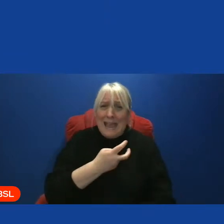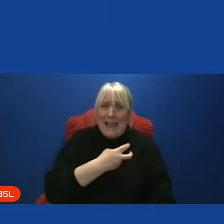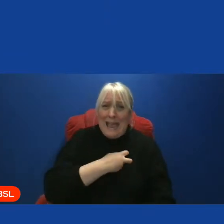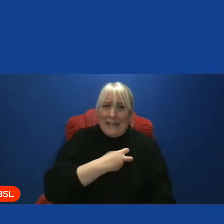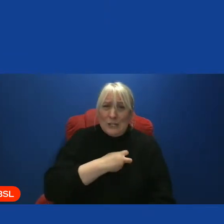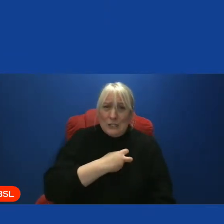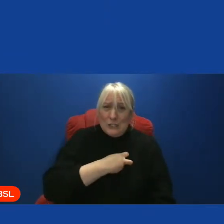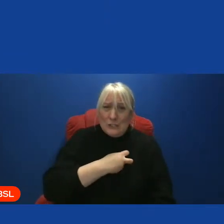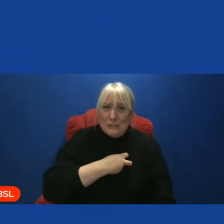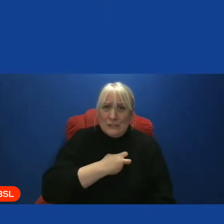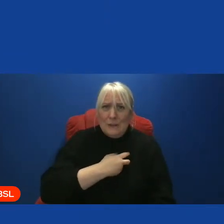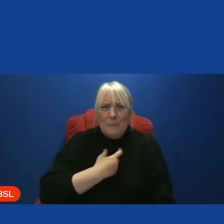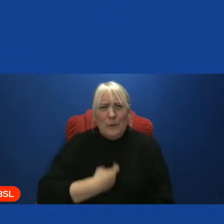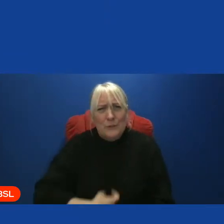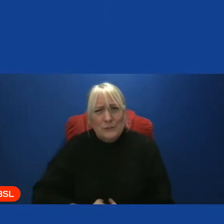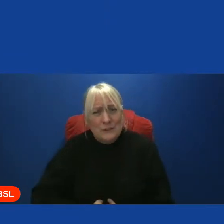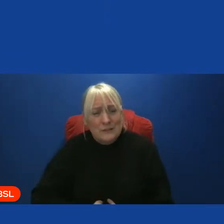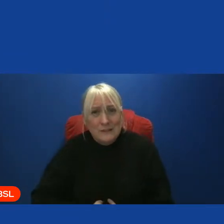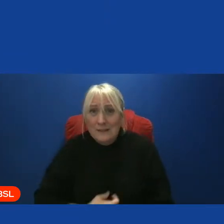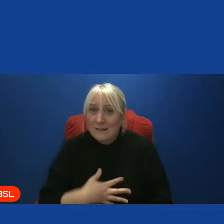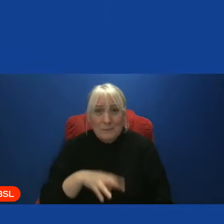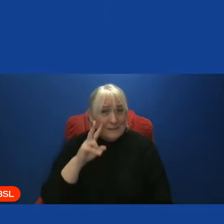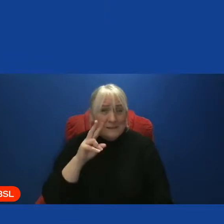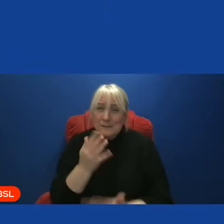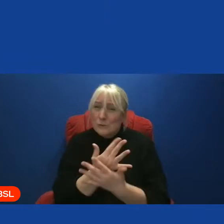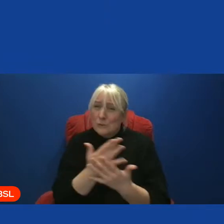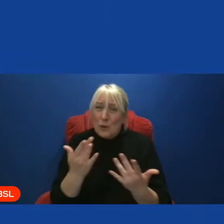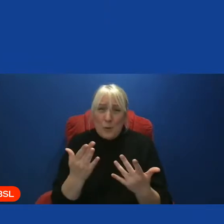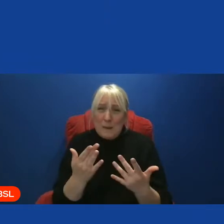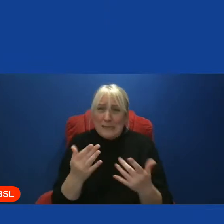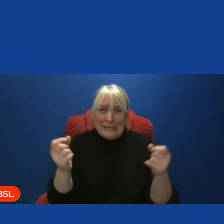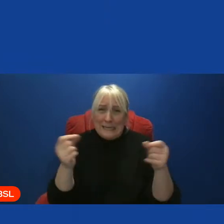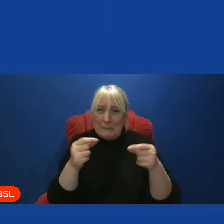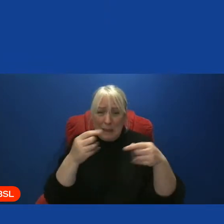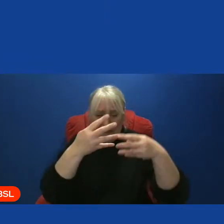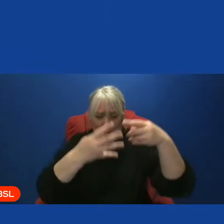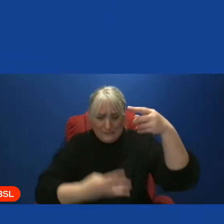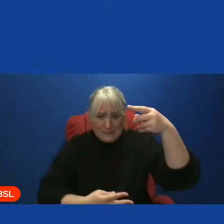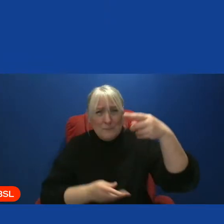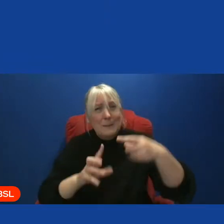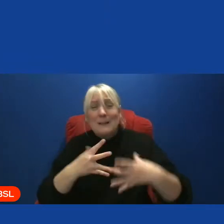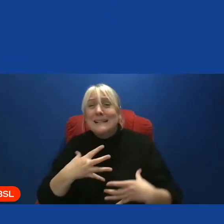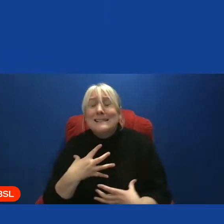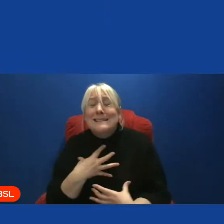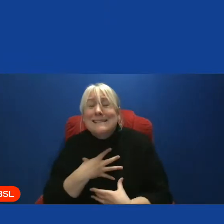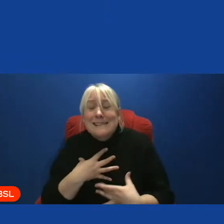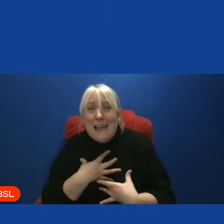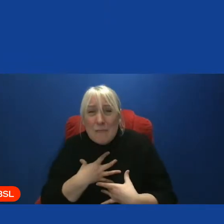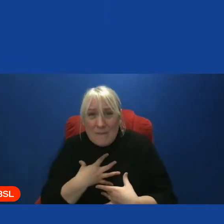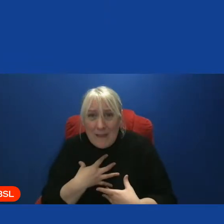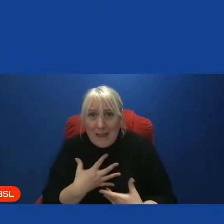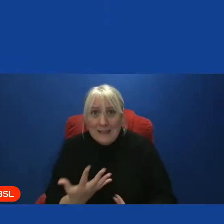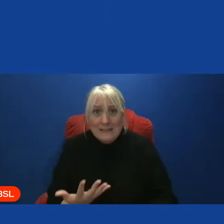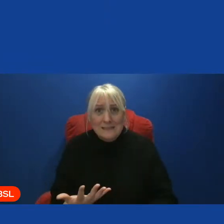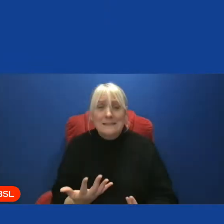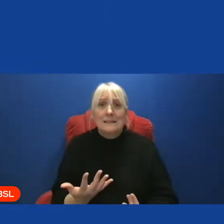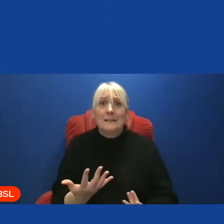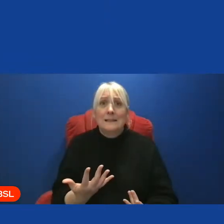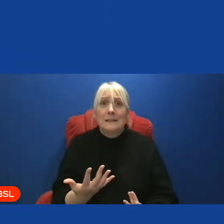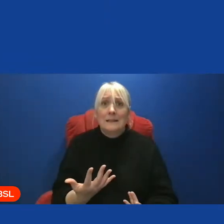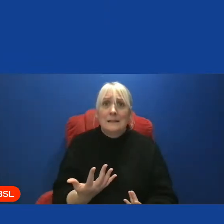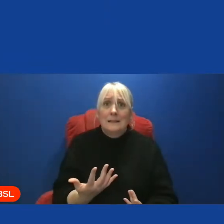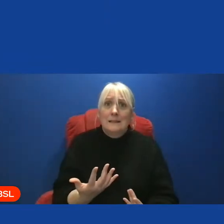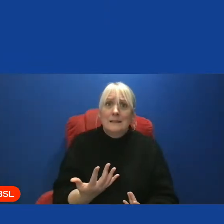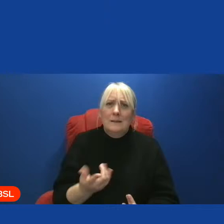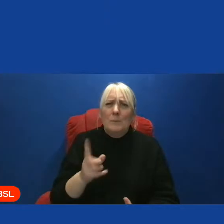I'm getting so many emails like that. People are terrified what's going to happen to them. I've got people who've got all sorts